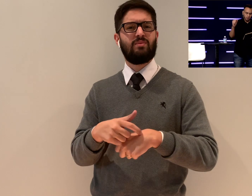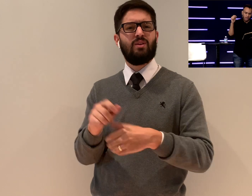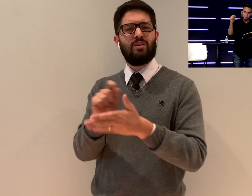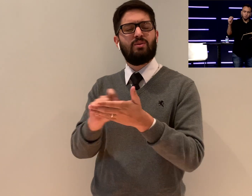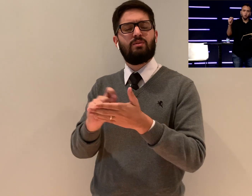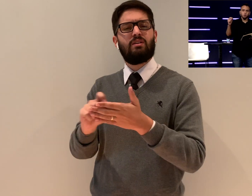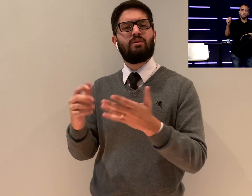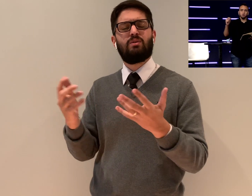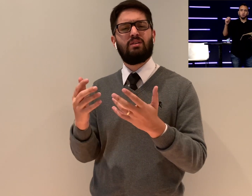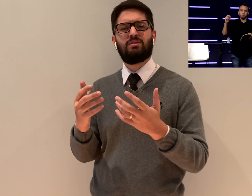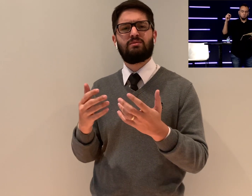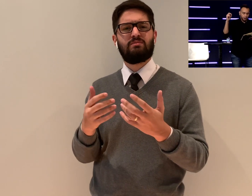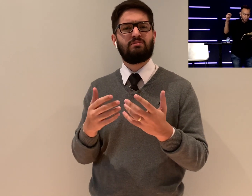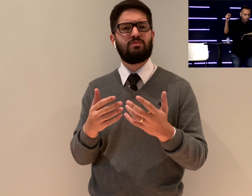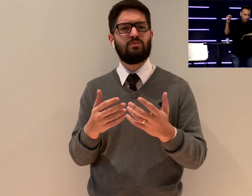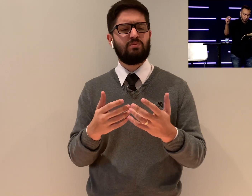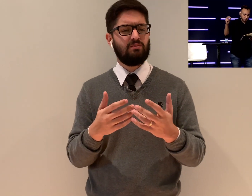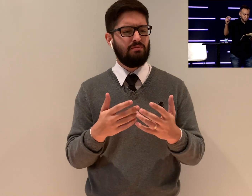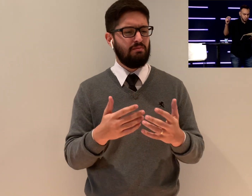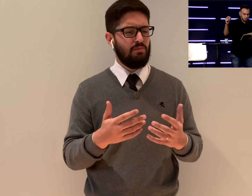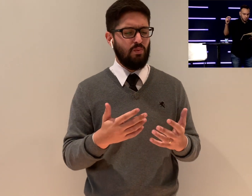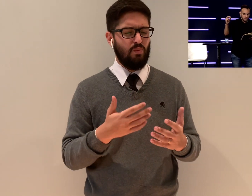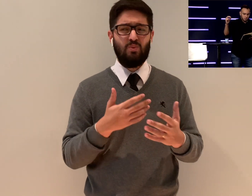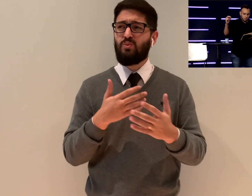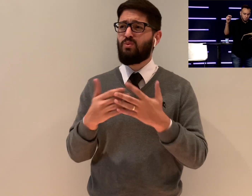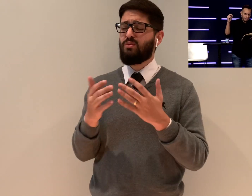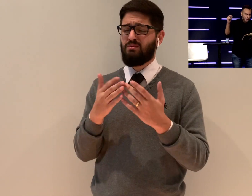following: whatever my lot,